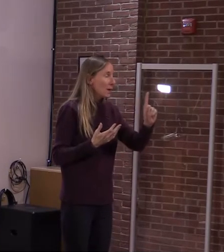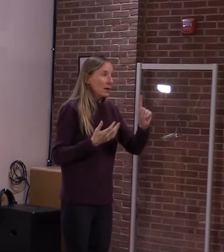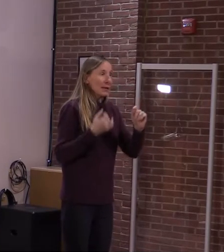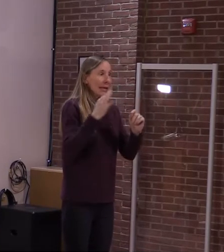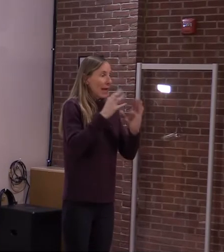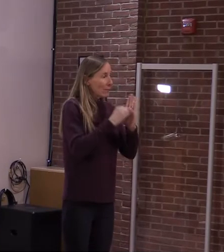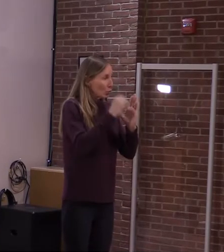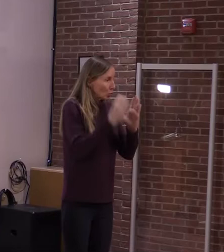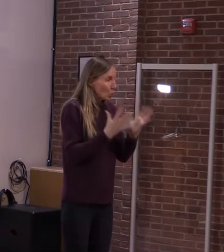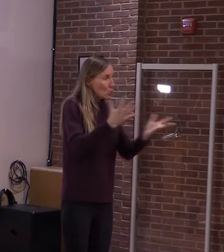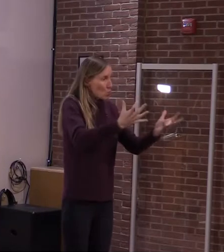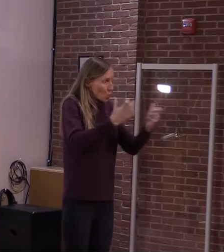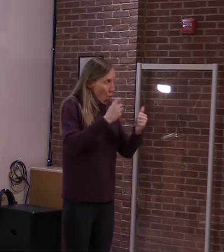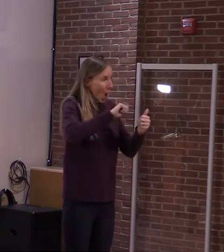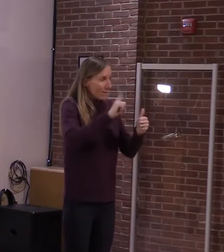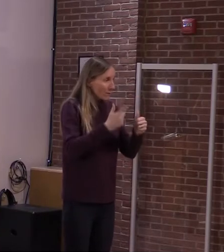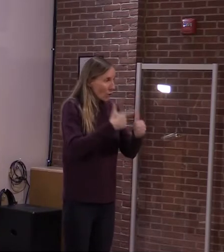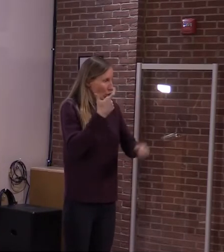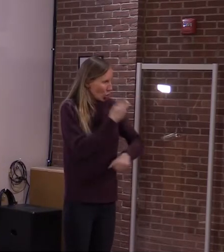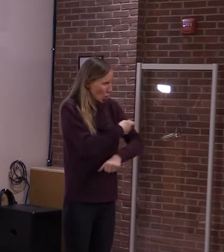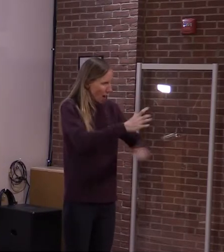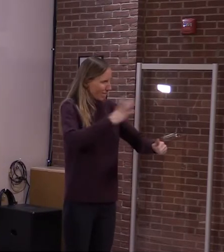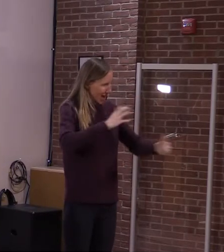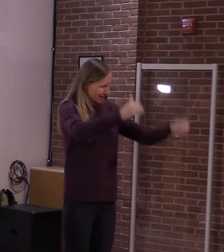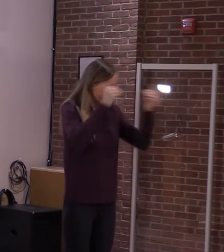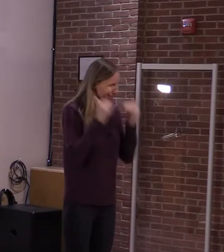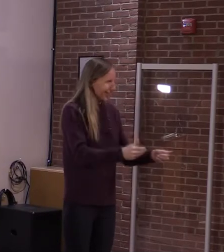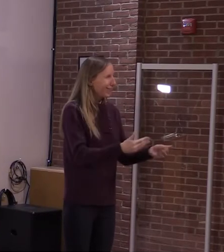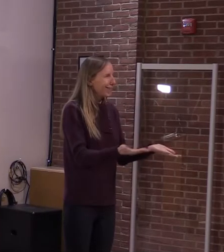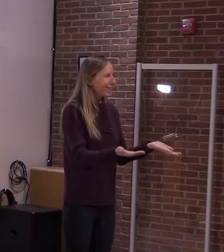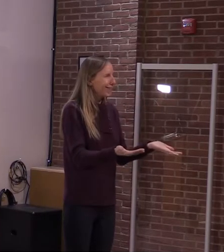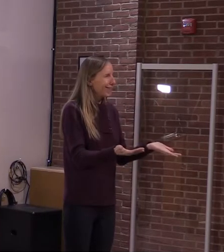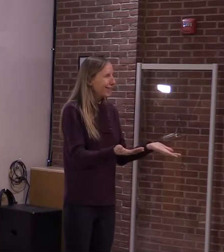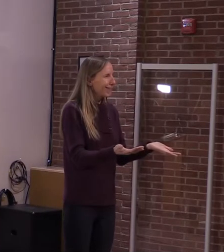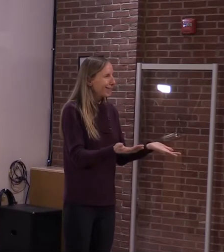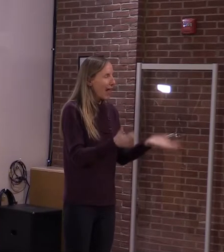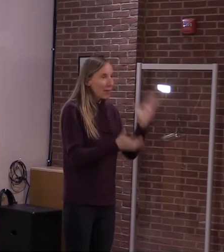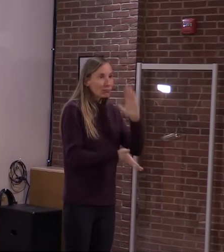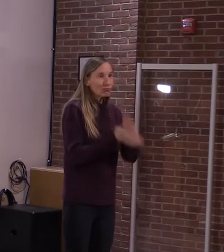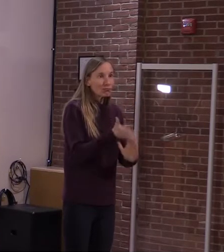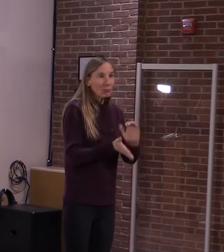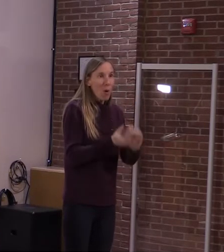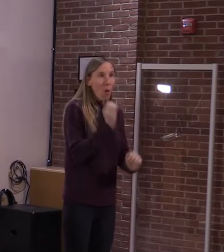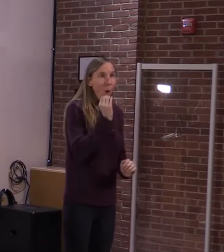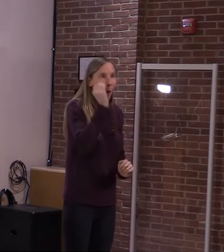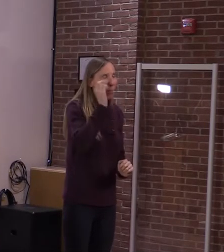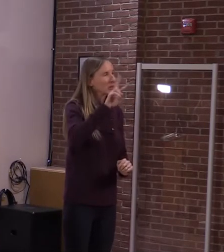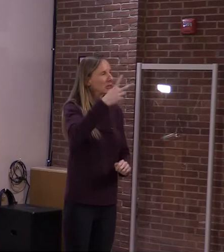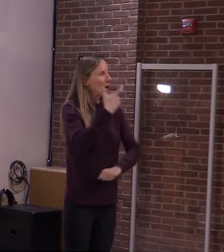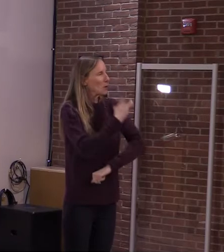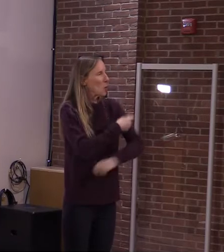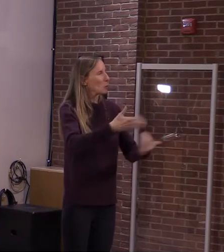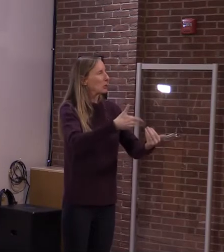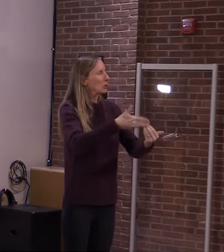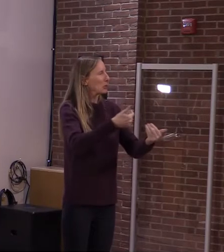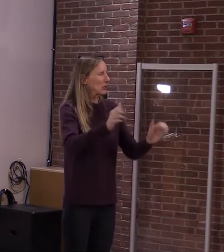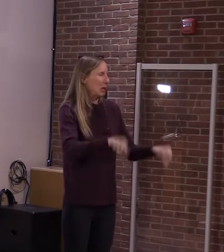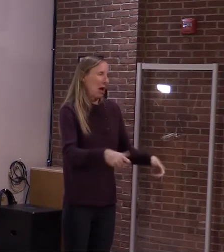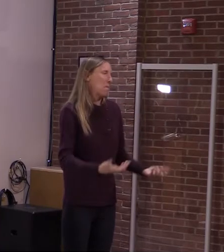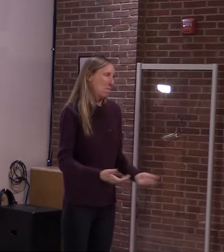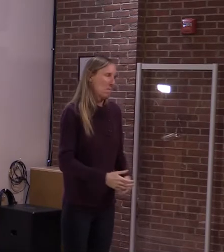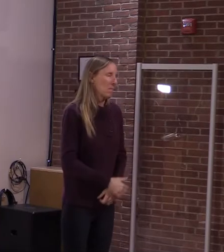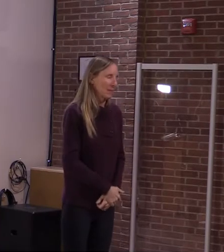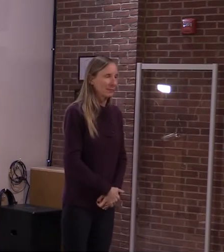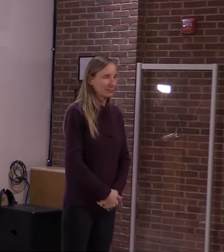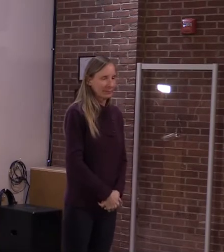having their first dose, because they can go again back to their home state and have their second dose very easily. And